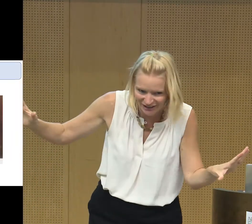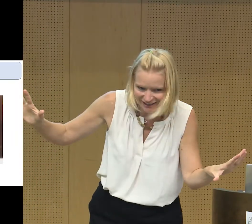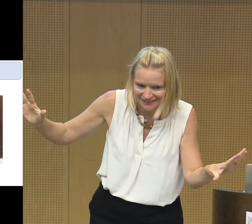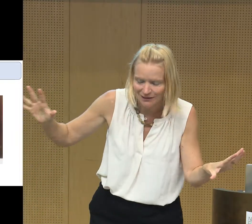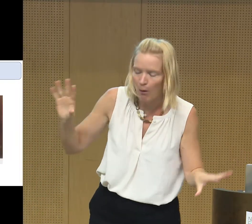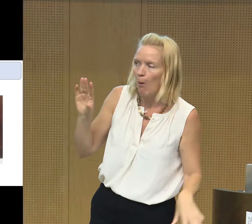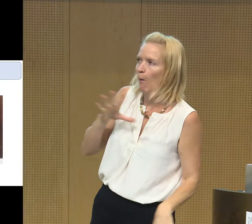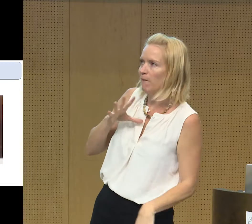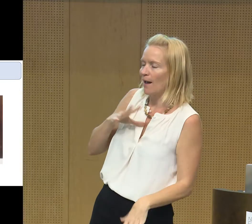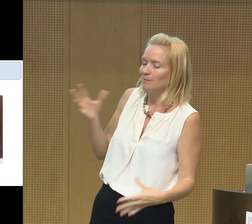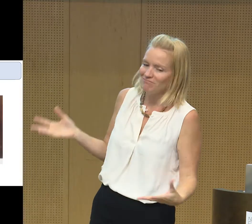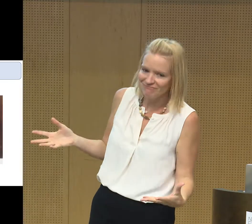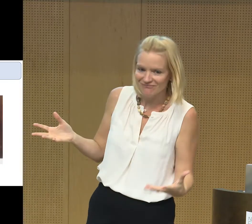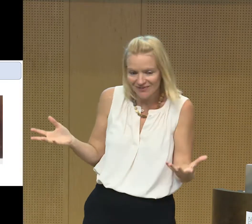imagination.